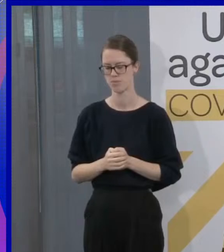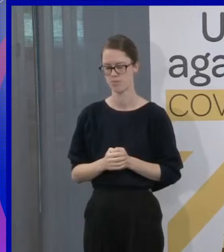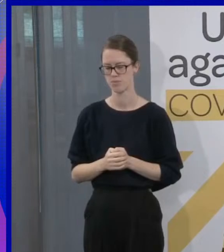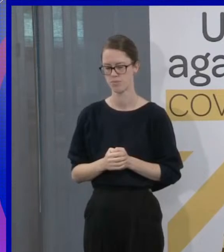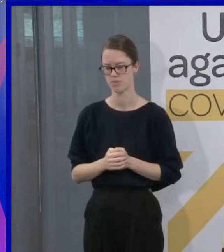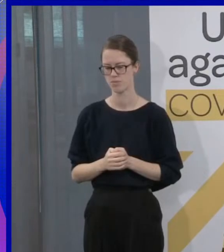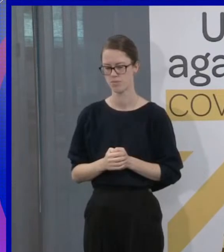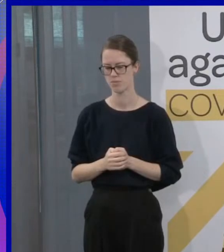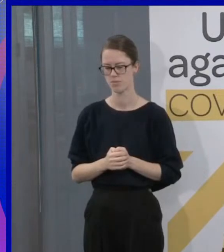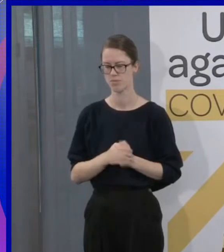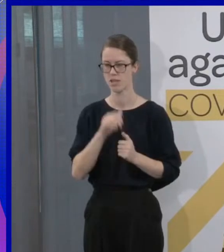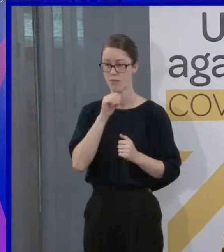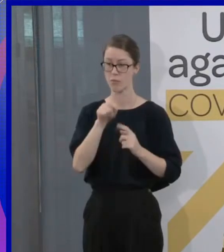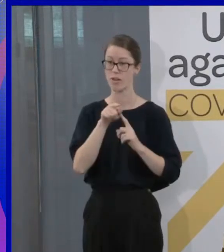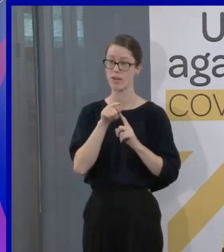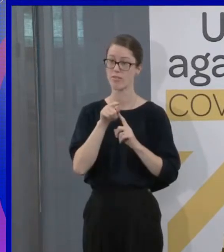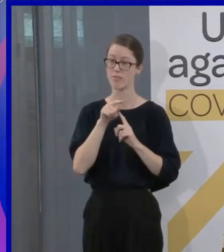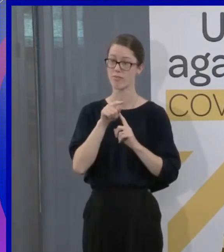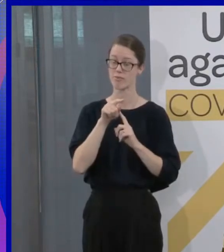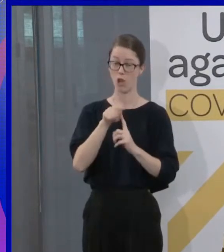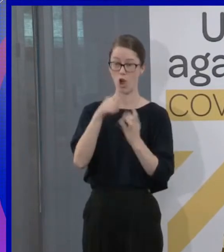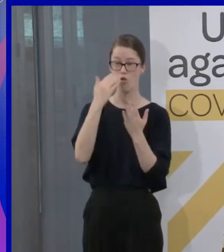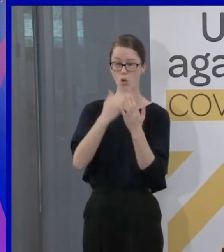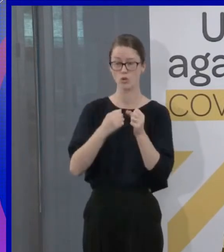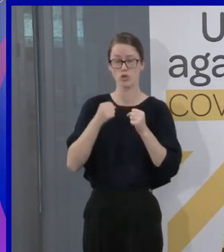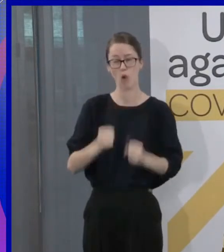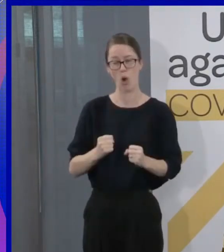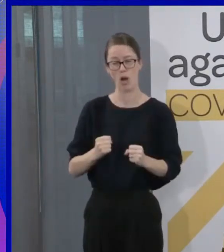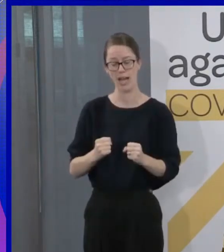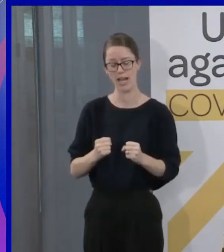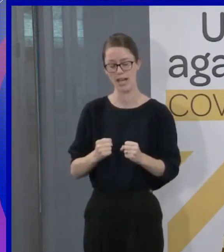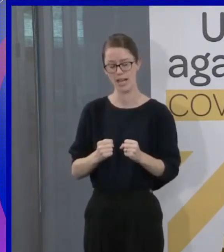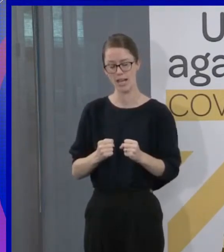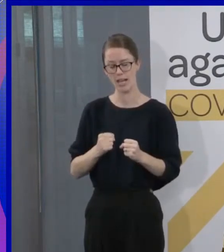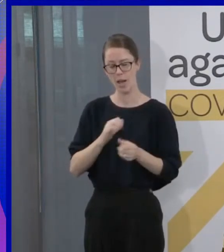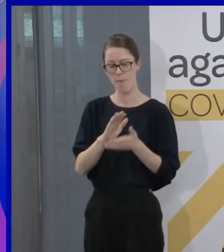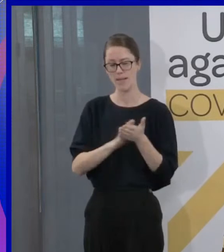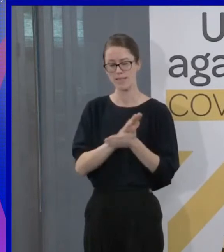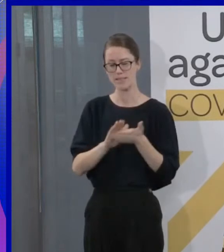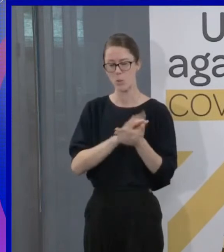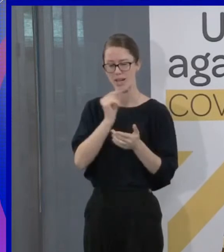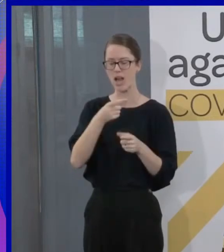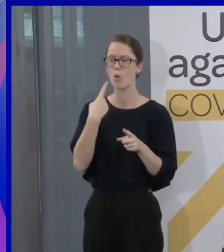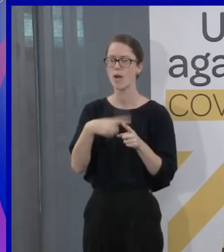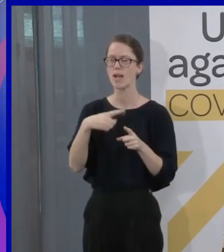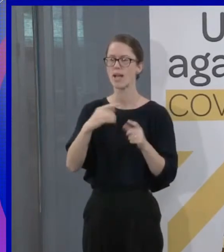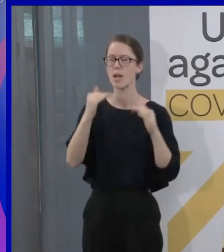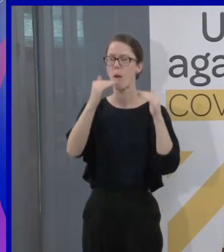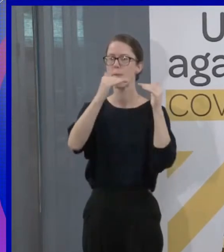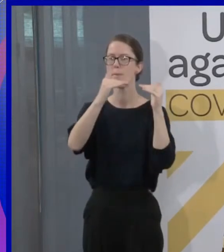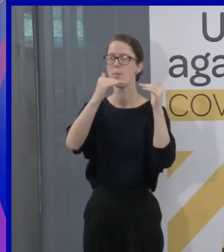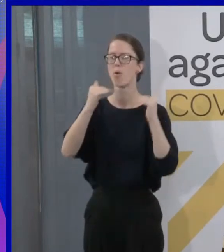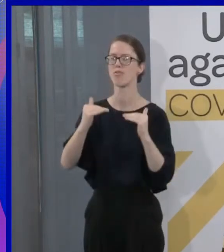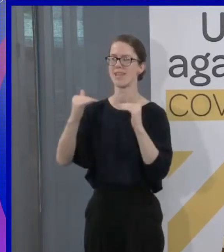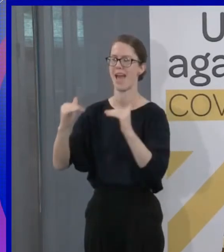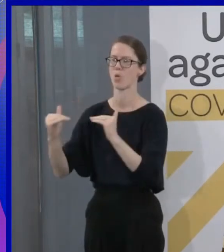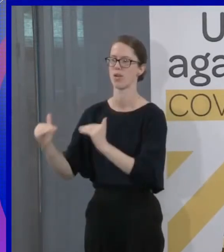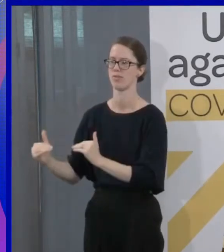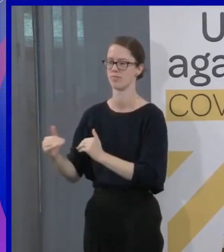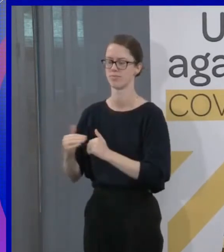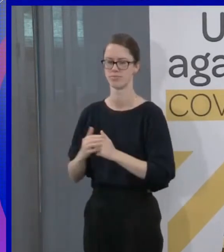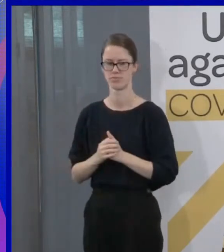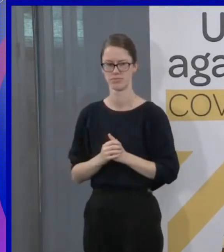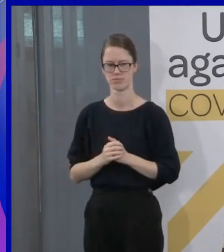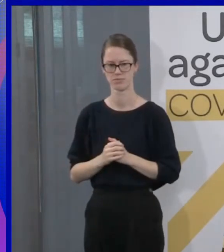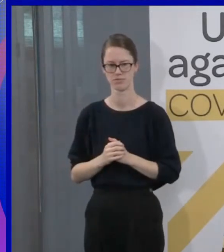quite rigorously, we can be in an Alert Level 3 and 2 posture for the shortest amount of time possible. That's the aim. Yeah. A